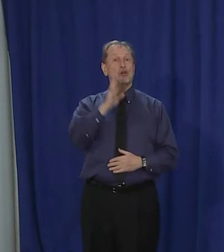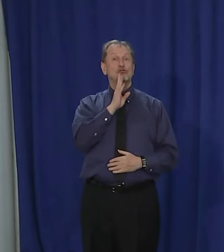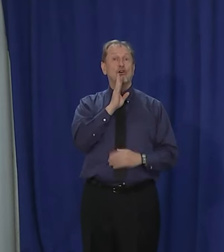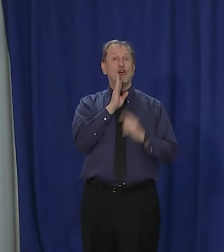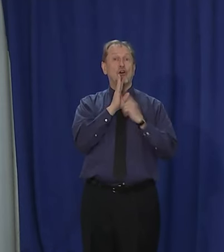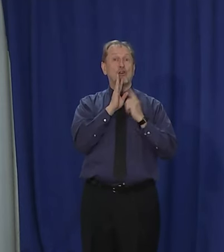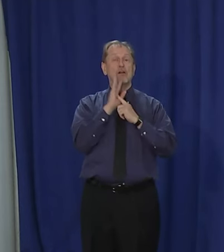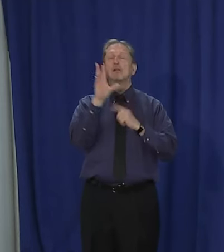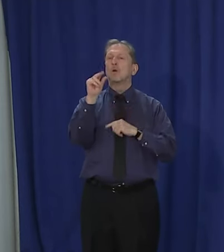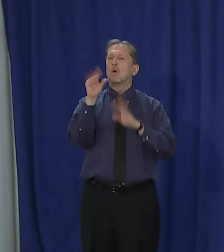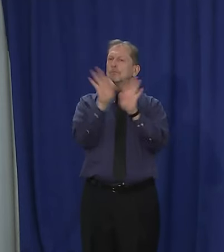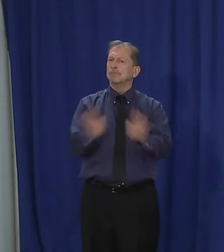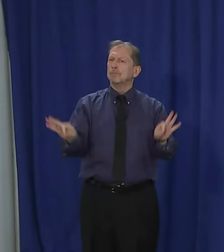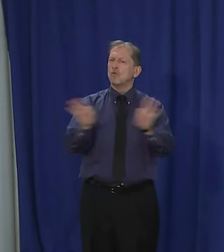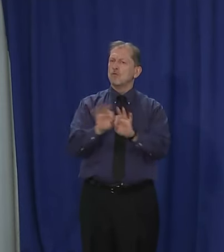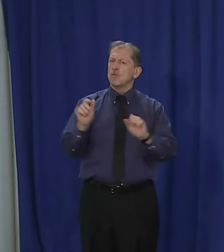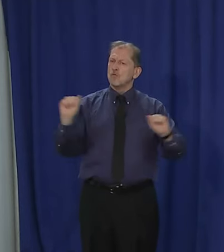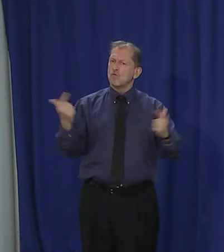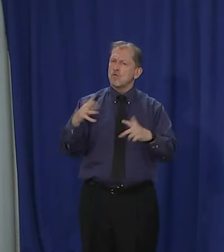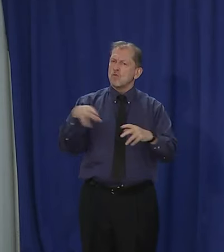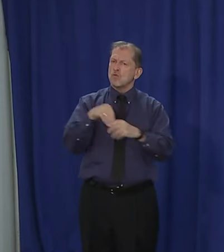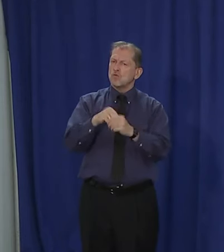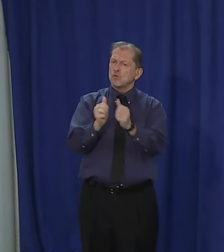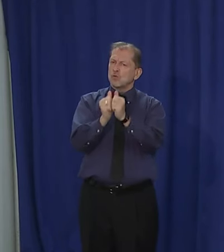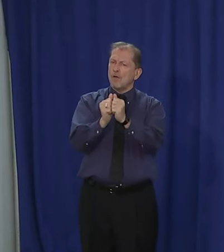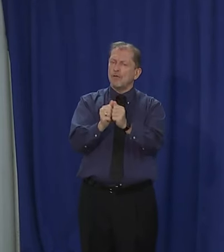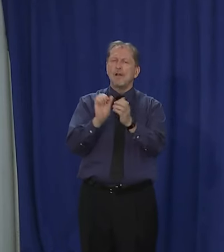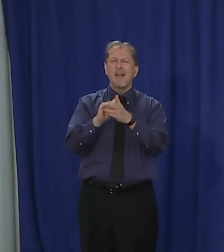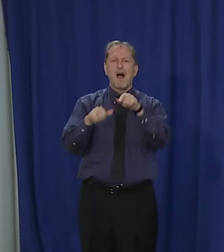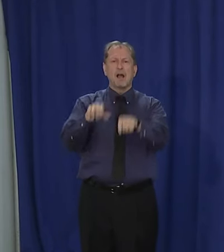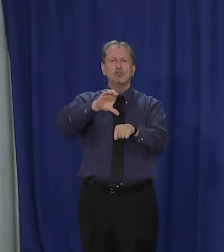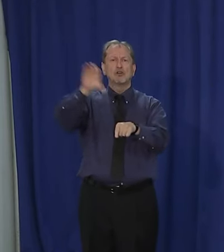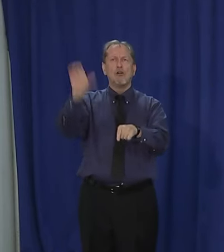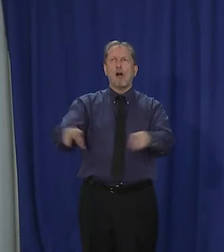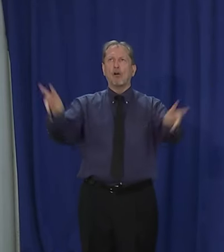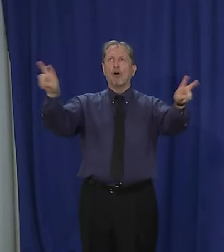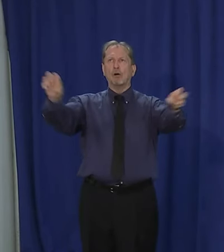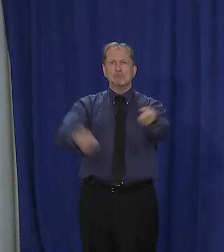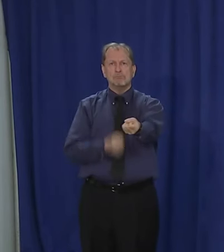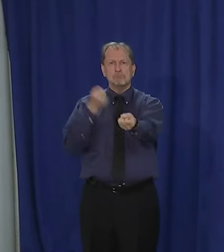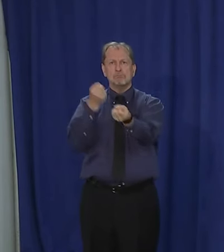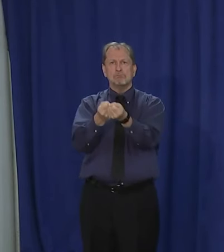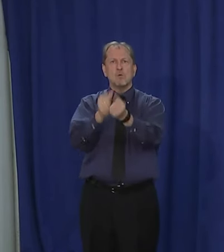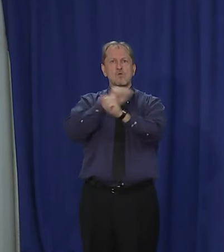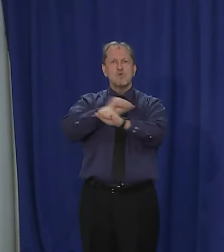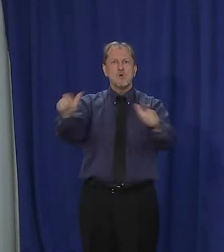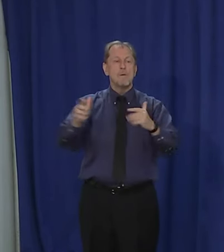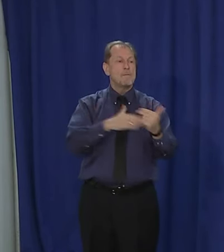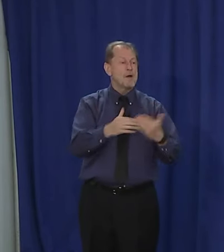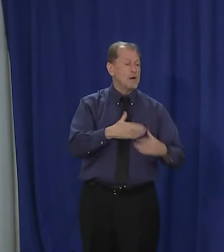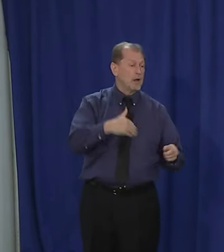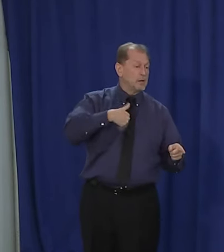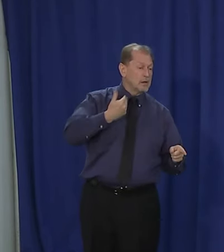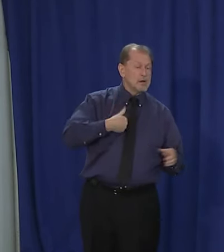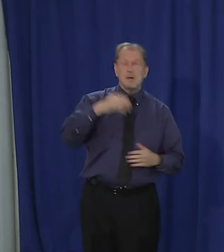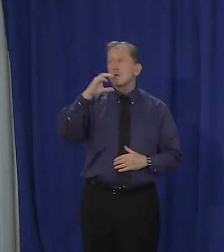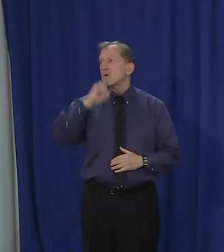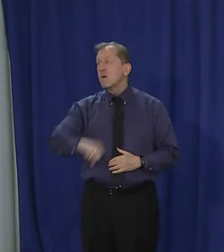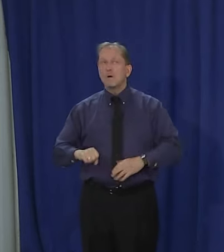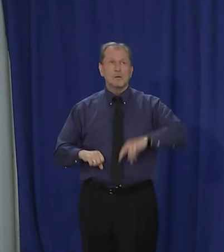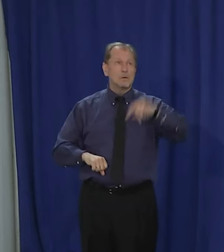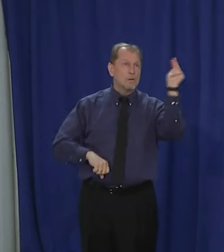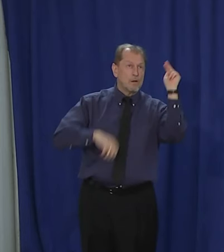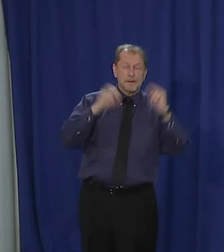an imperative for who we are and who we will remain as a city. Young and old, North, West, and South